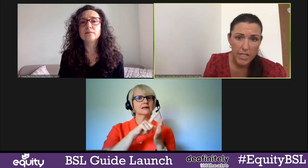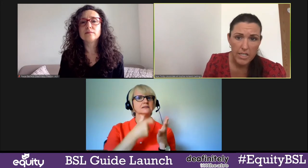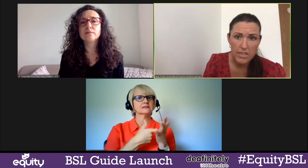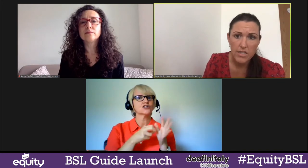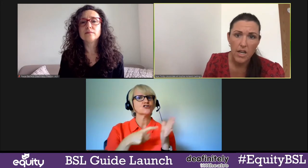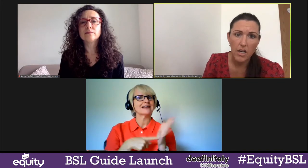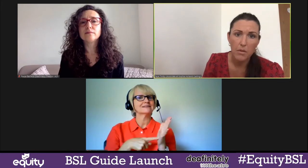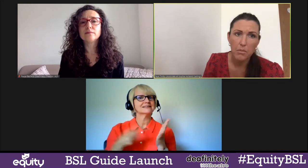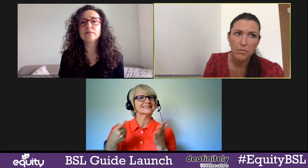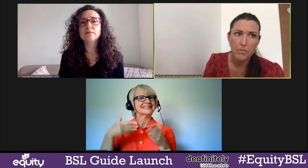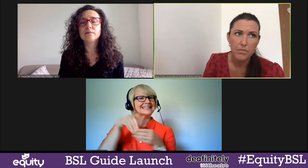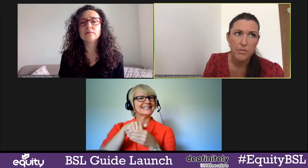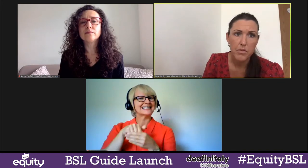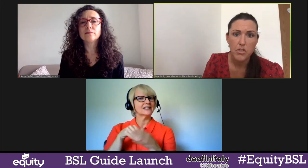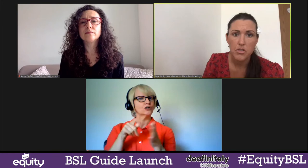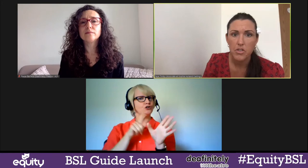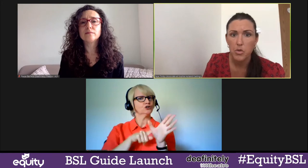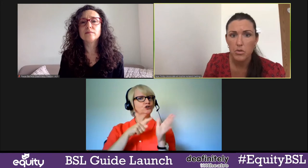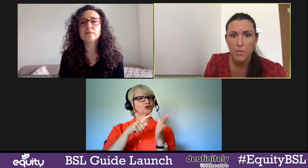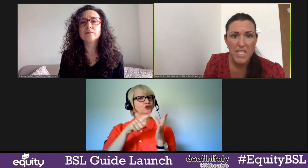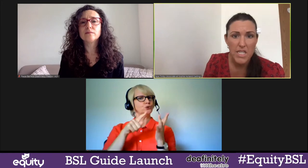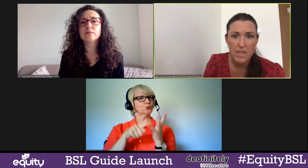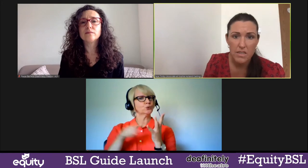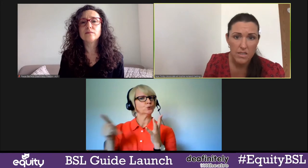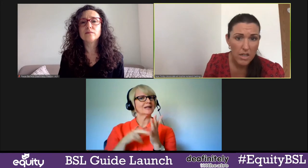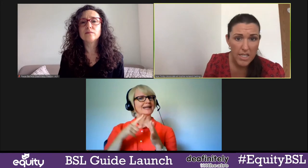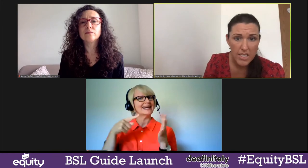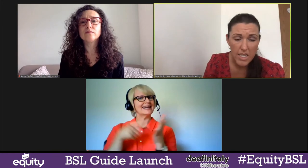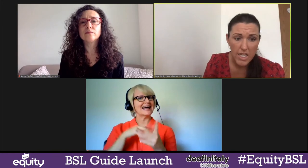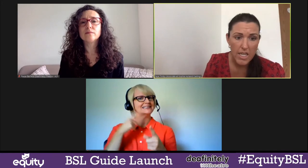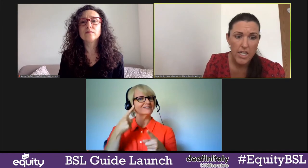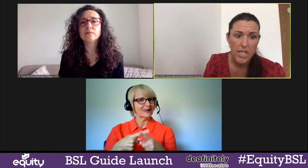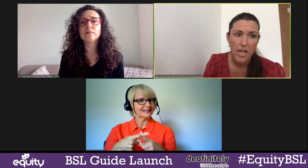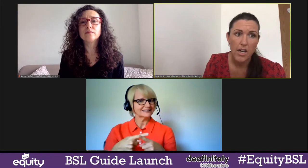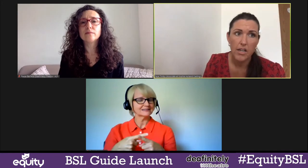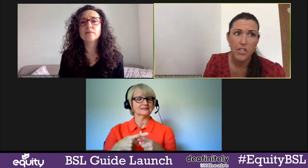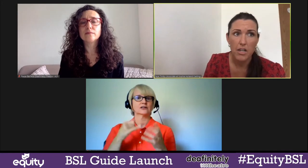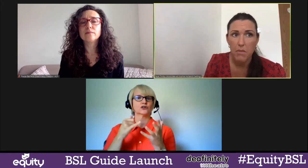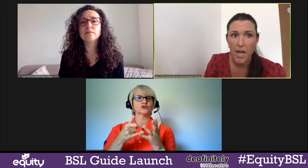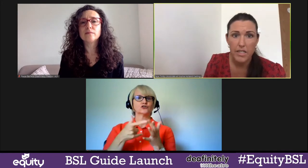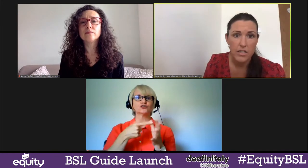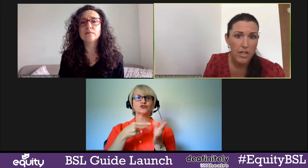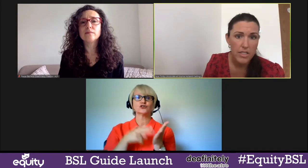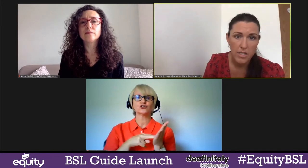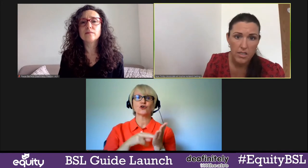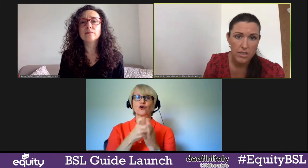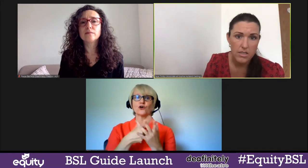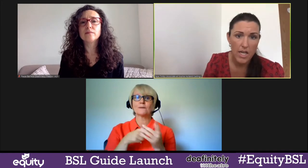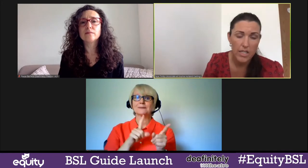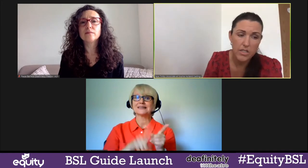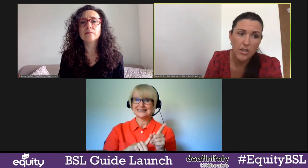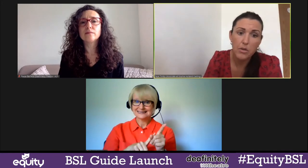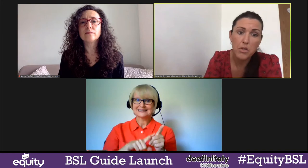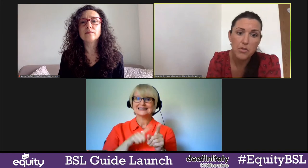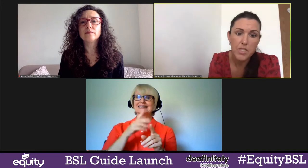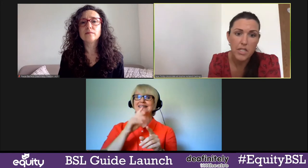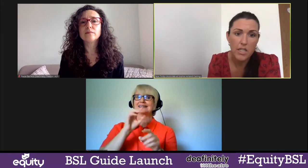series, Sean Beardy in The Society, Chelaman in Titans, and I know most recently the